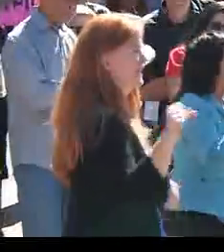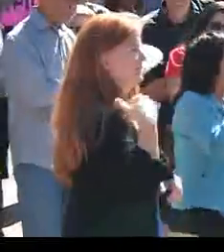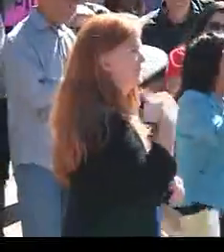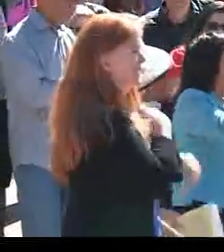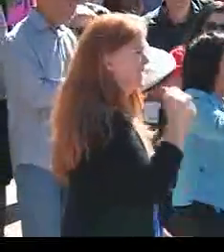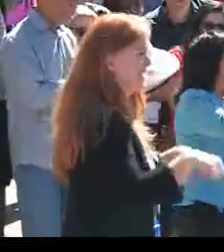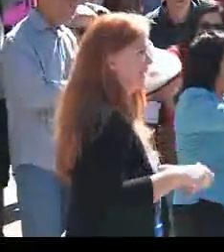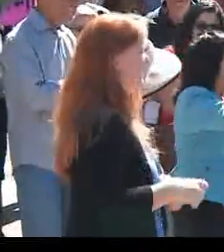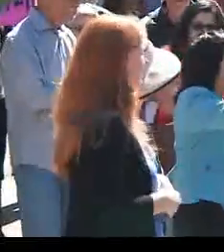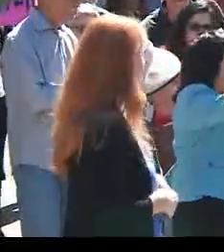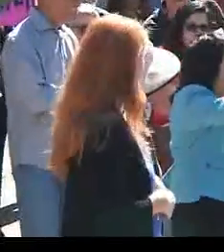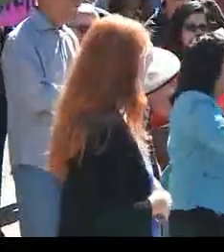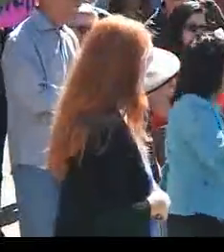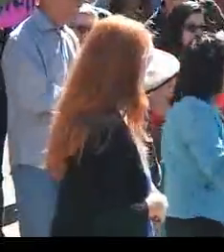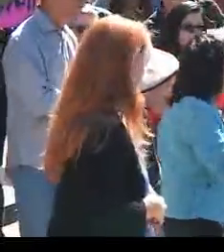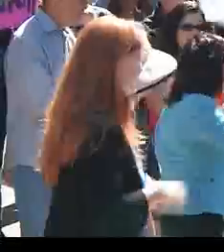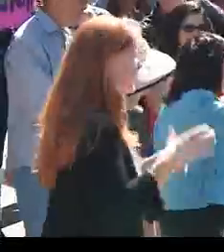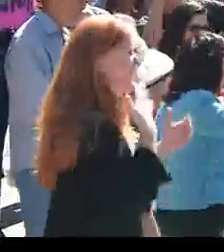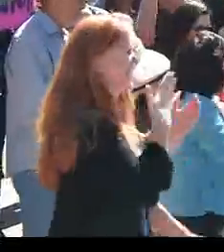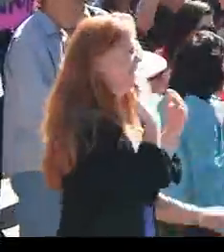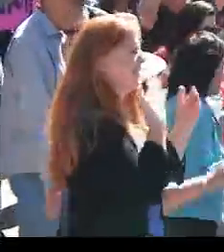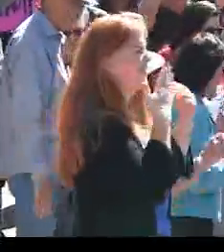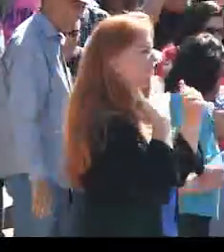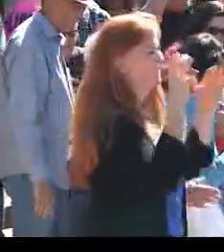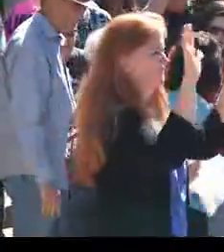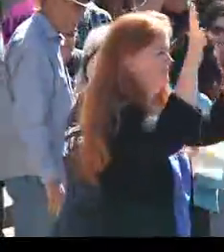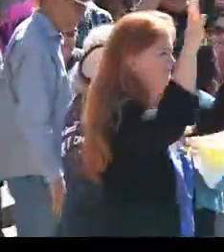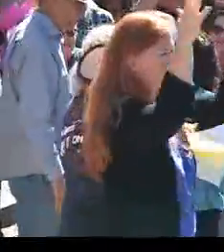Muchas gracias. Thank you. God bless you. Thank you. Thank you very much.